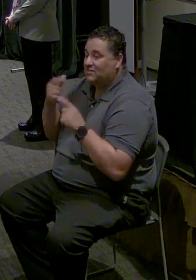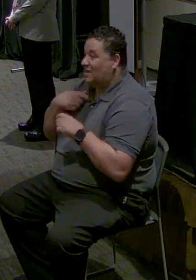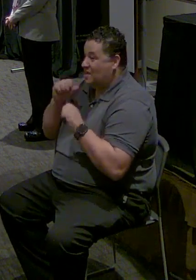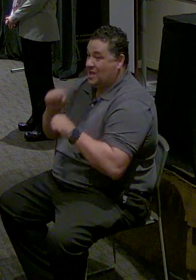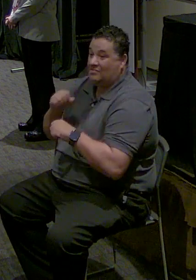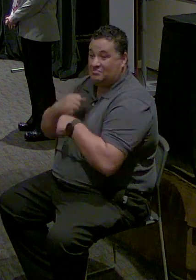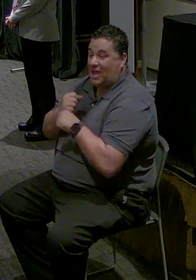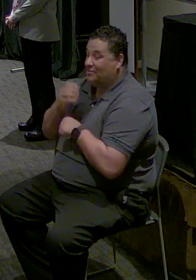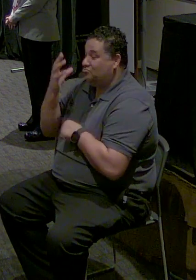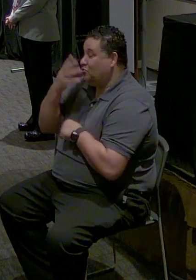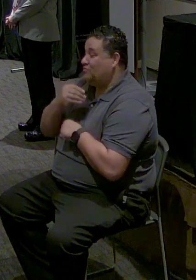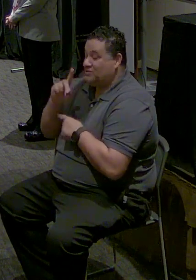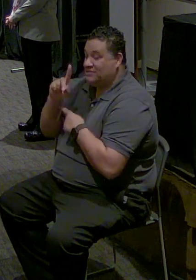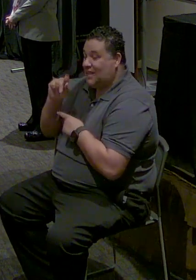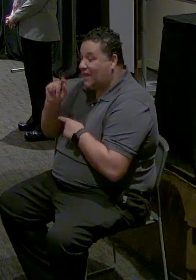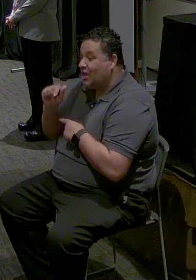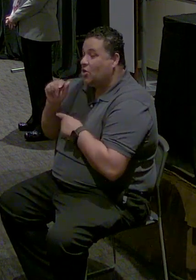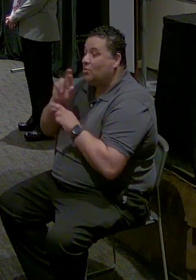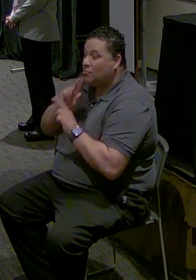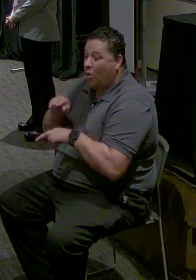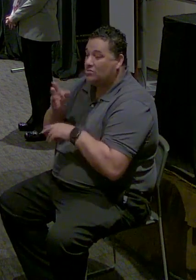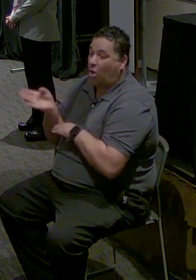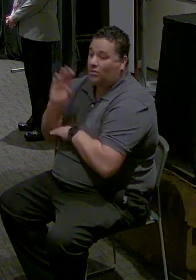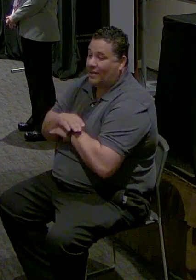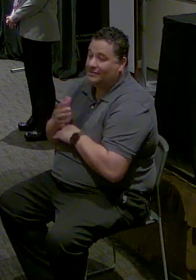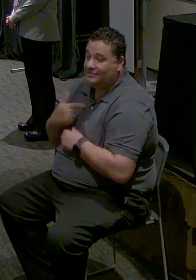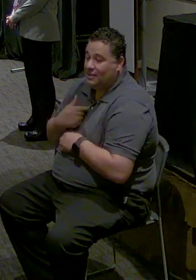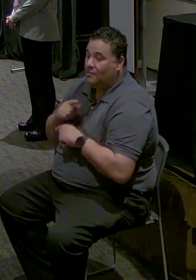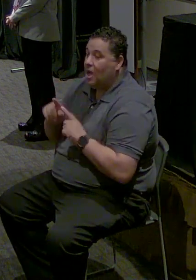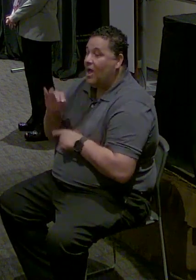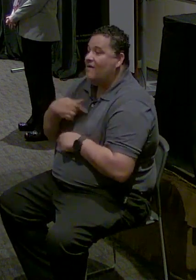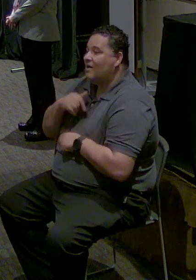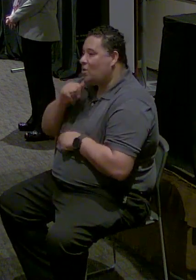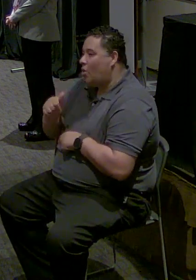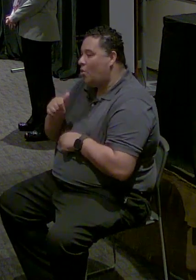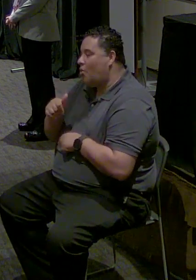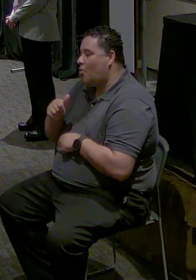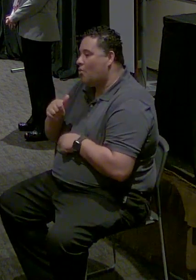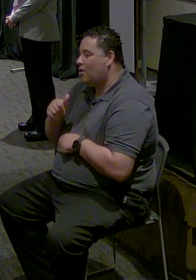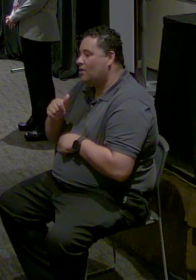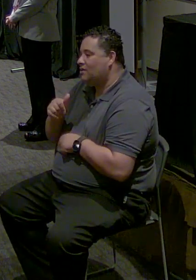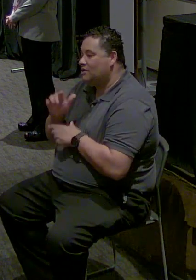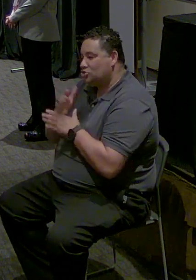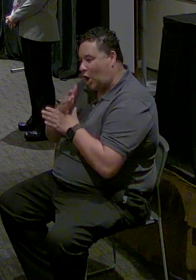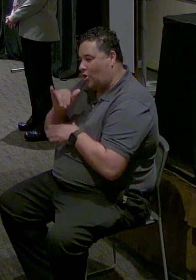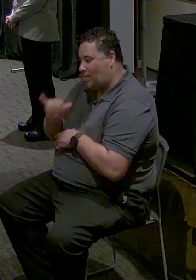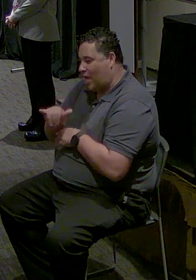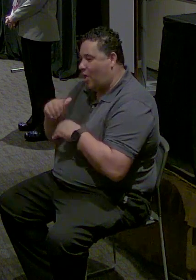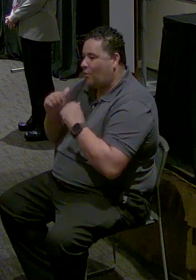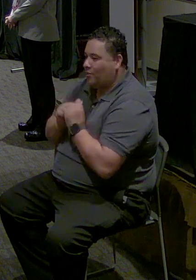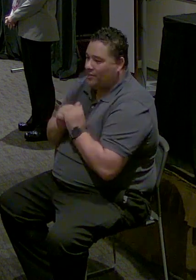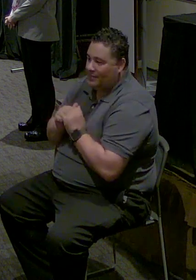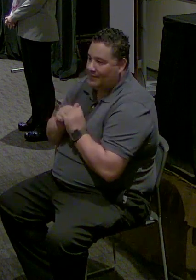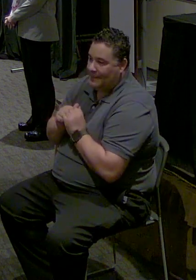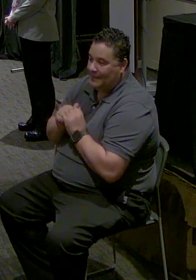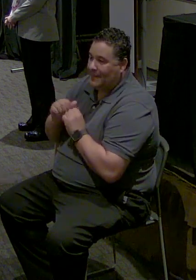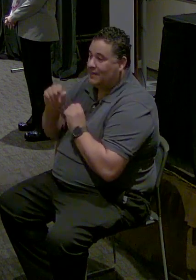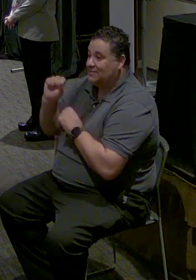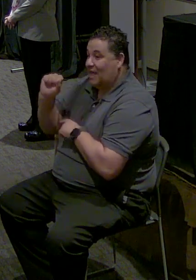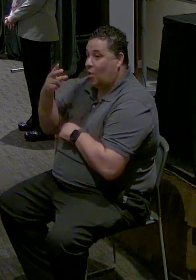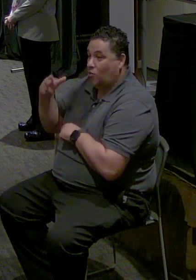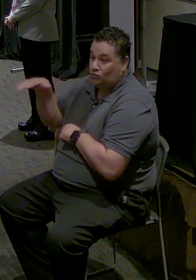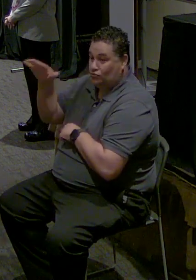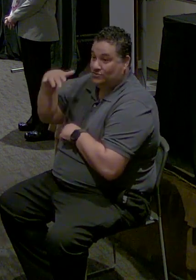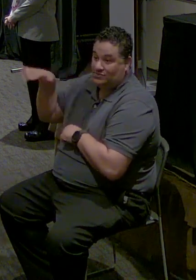beautiful data reports all day long, but if I don't then share that with